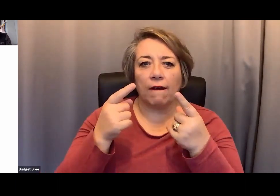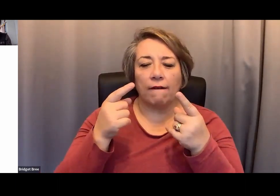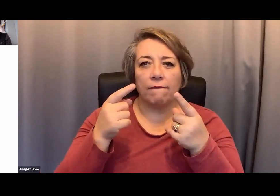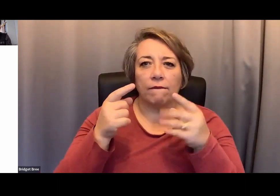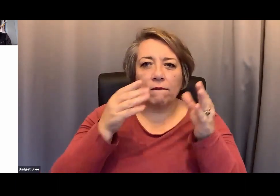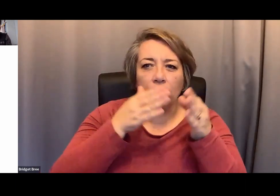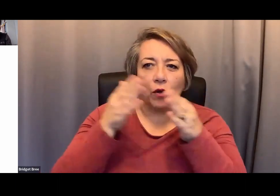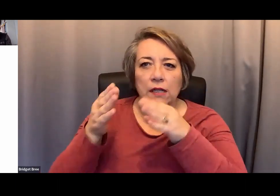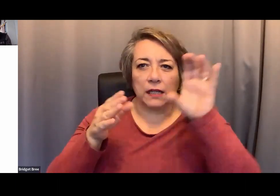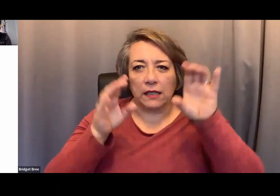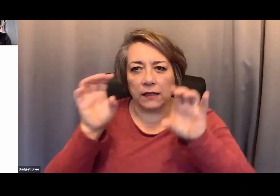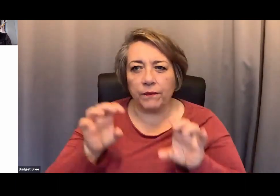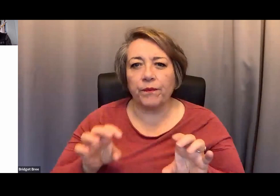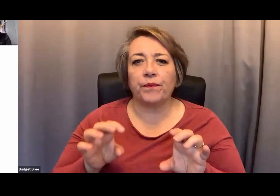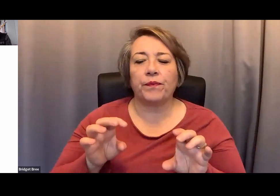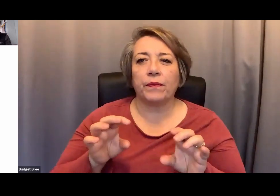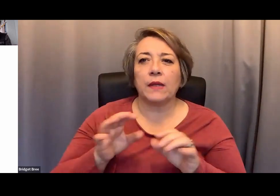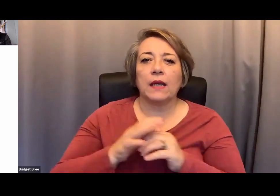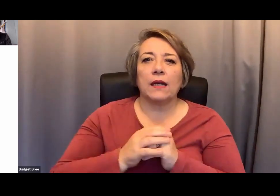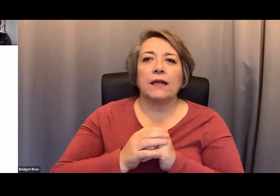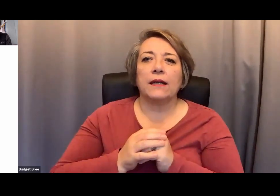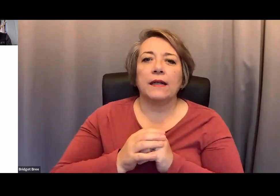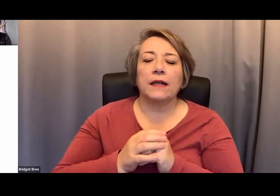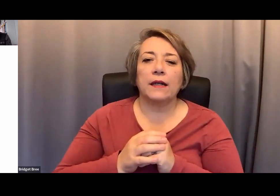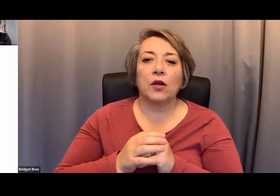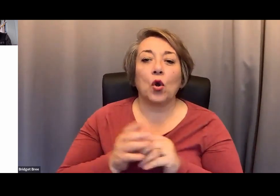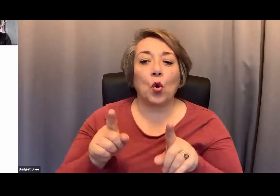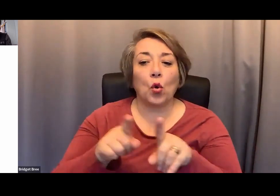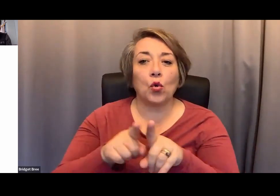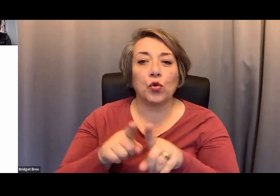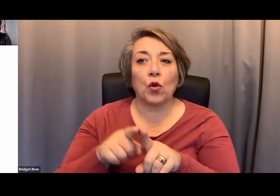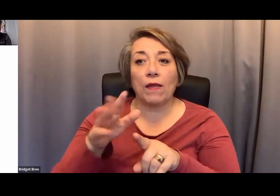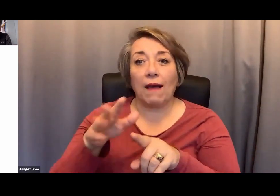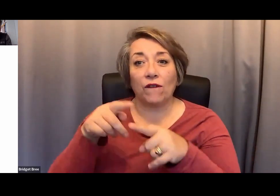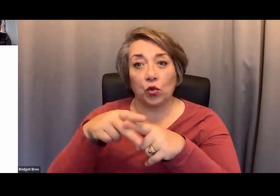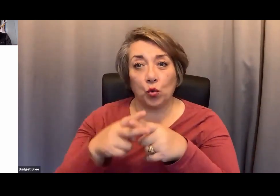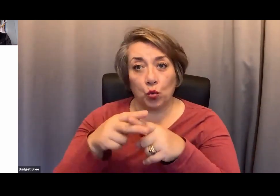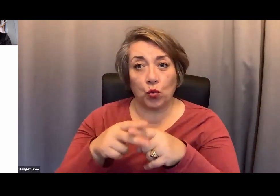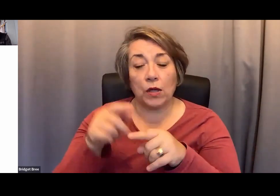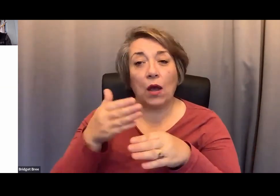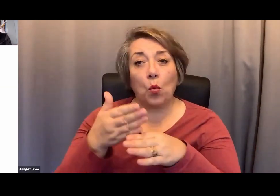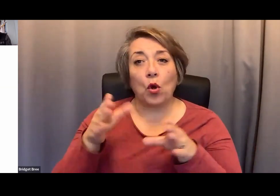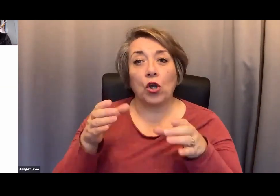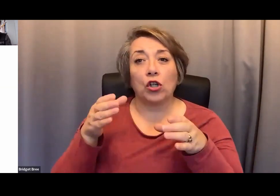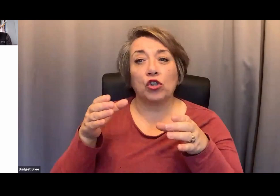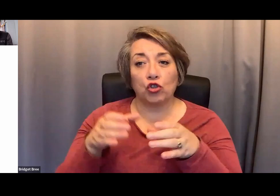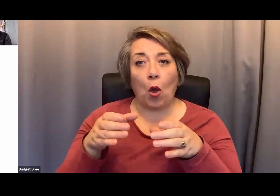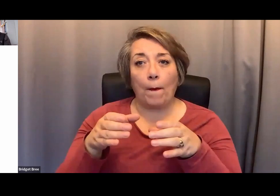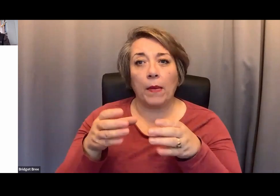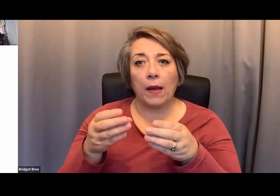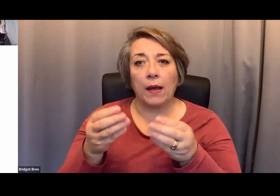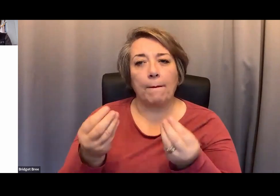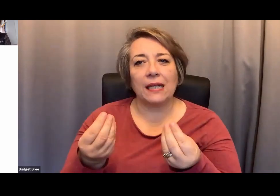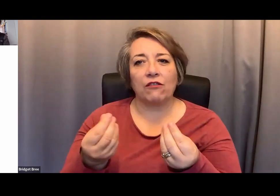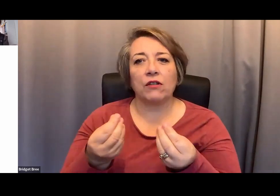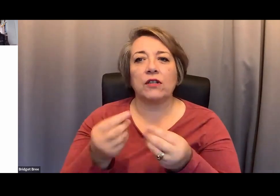cycle assessment, on the social foundation, and also tools and workshop materials. So if you